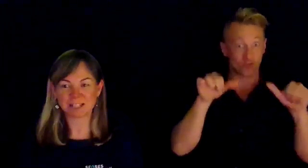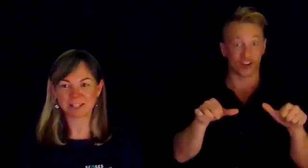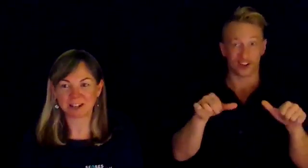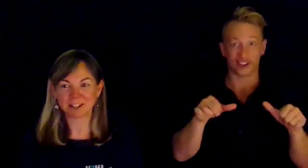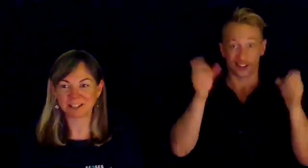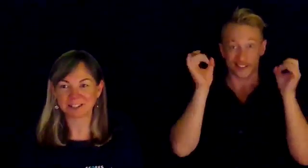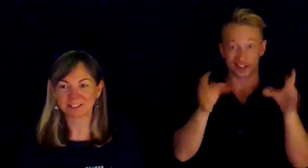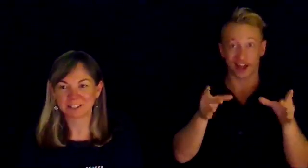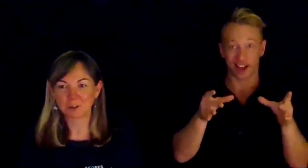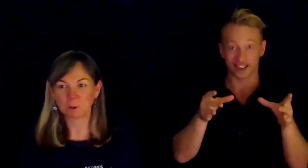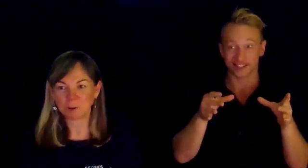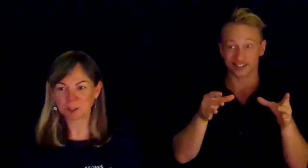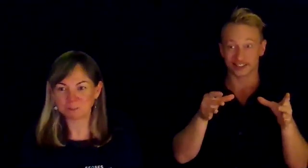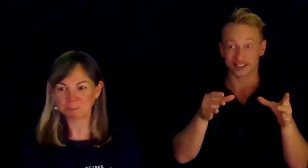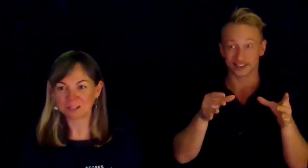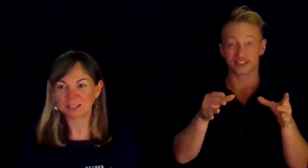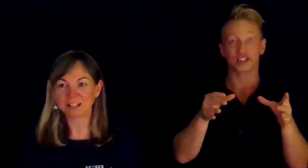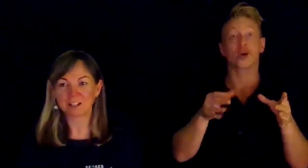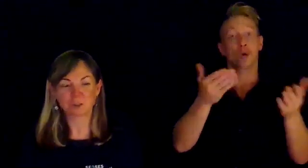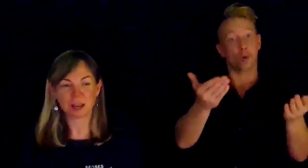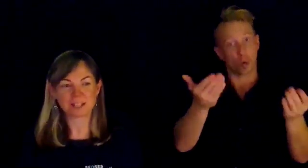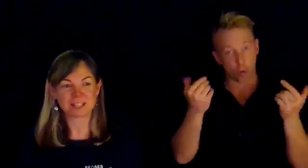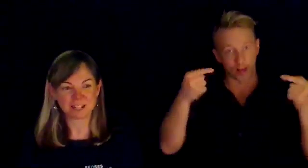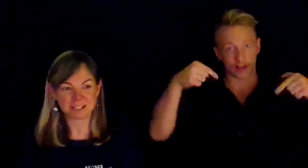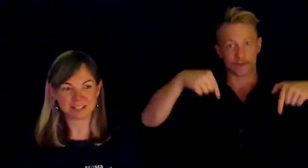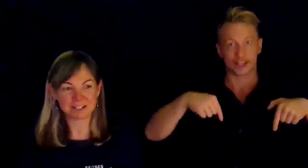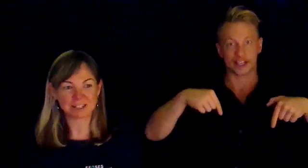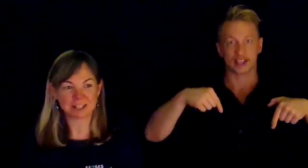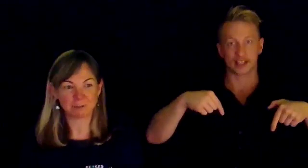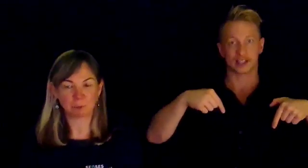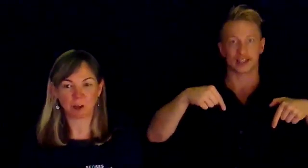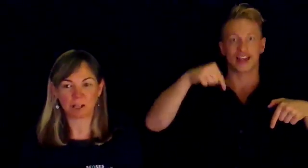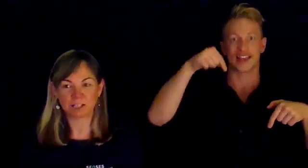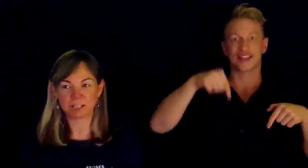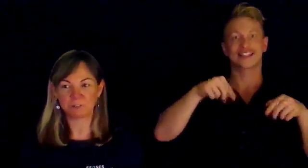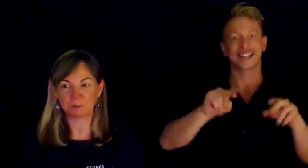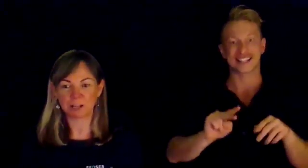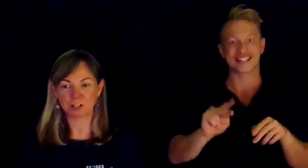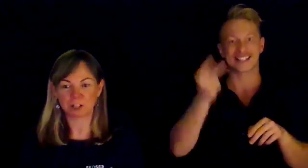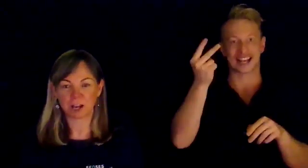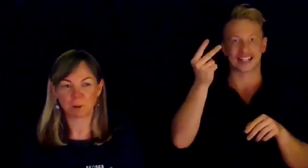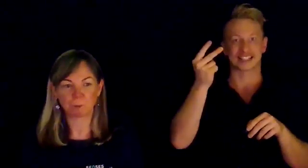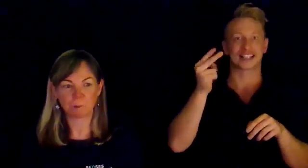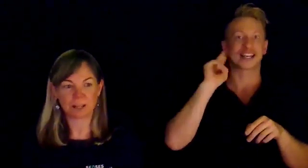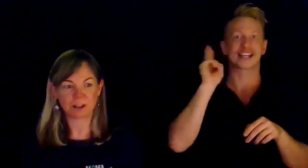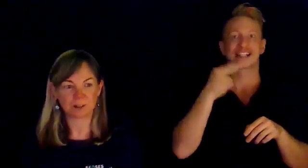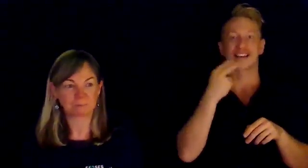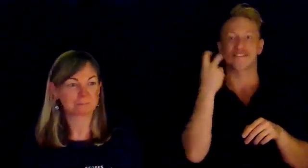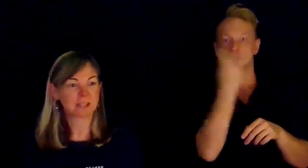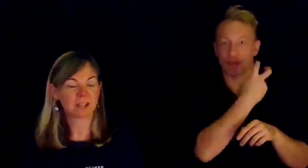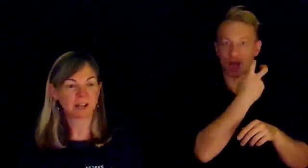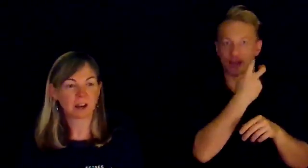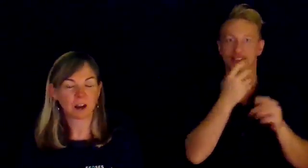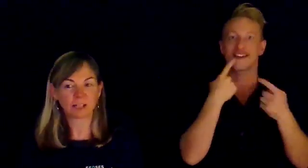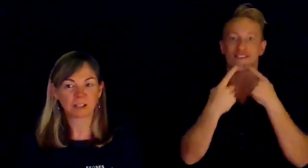Let's make a start. Welcome to our second Deafblind Information Hub